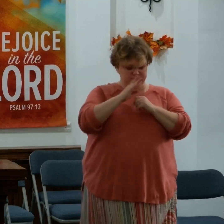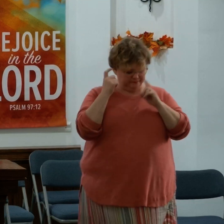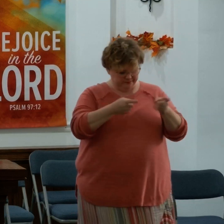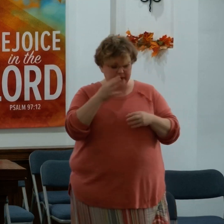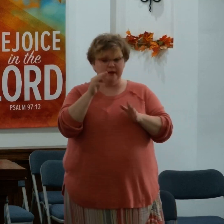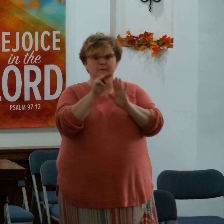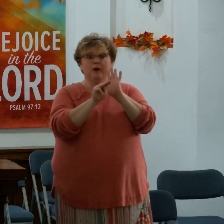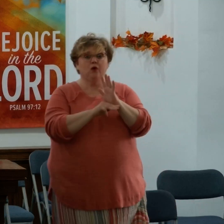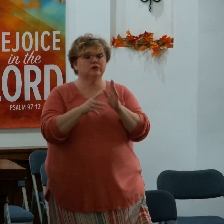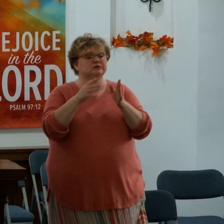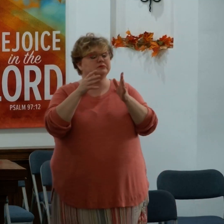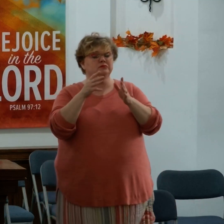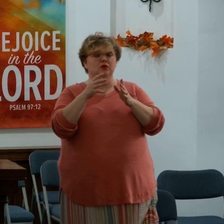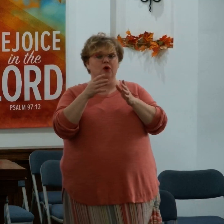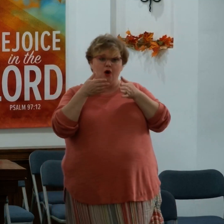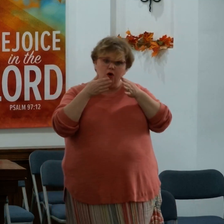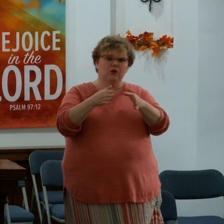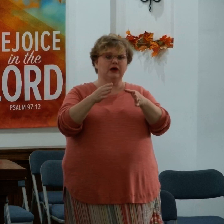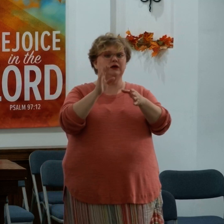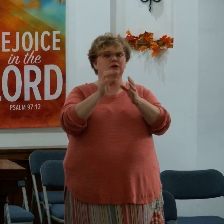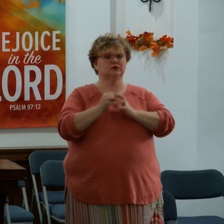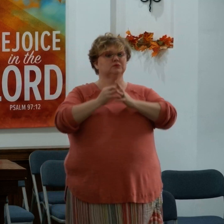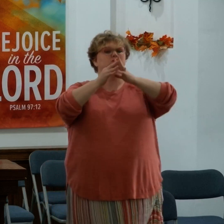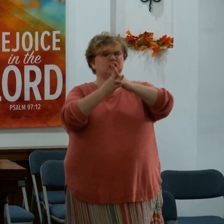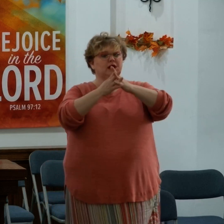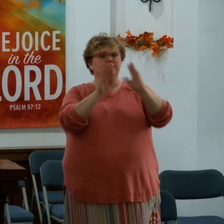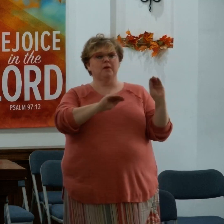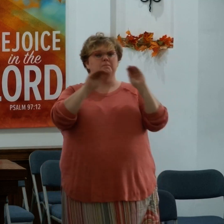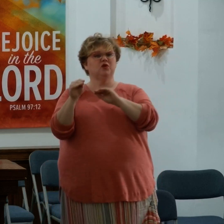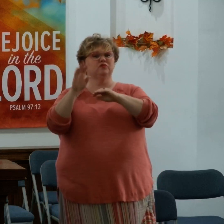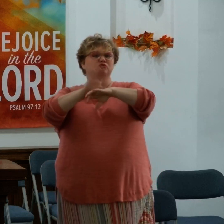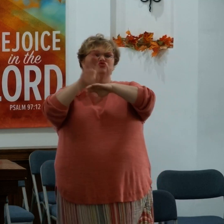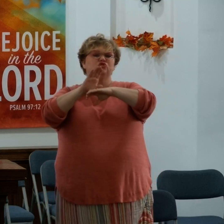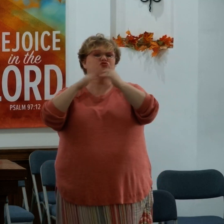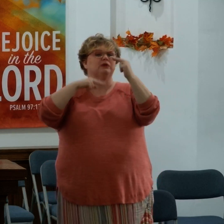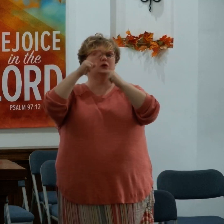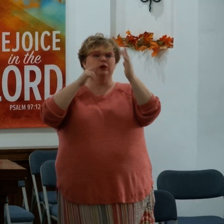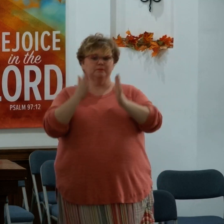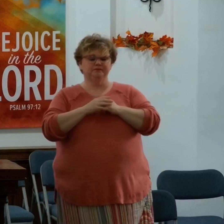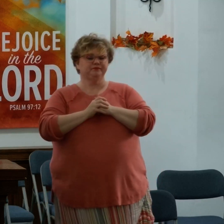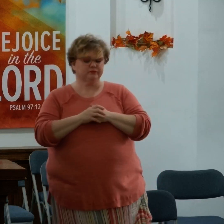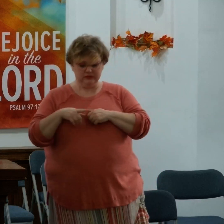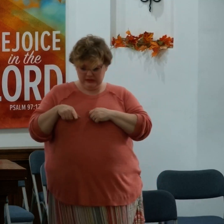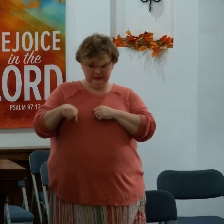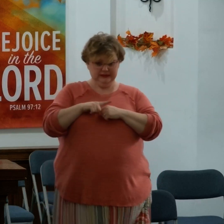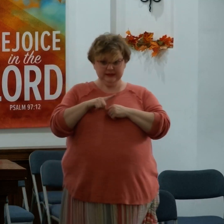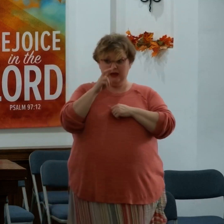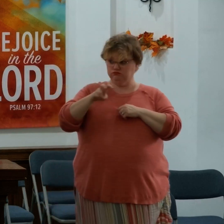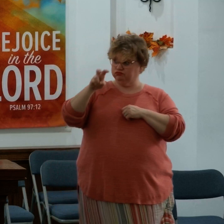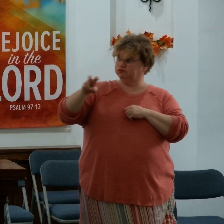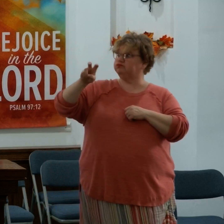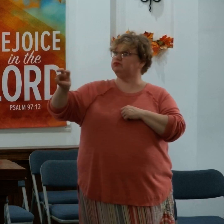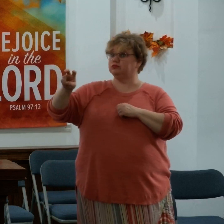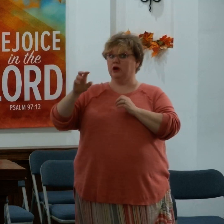build a tabernacle, a movable church building, because they were going to be wandering around for a few years over there before they get to